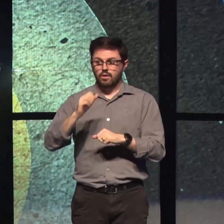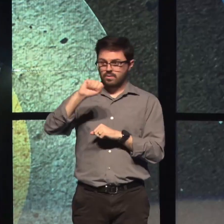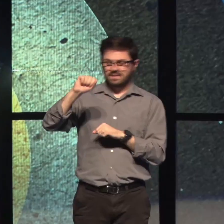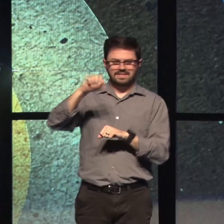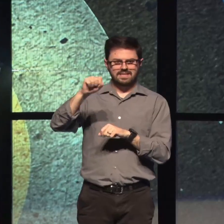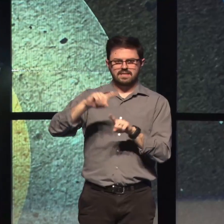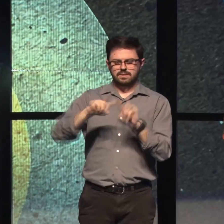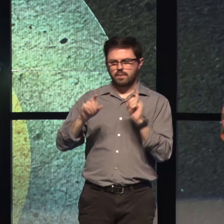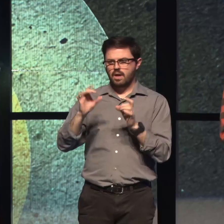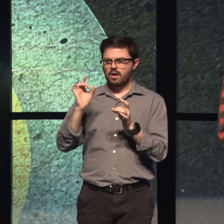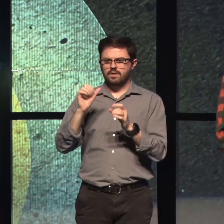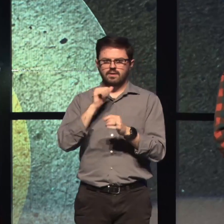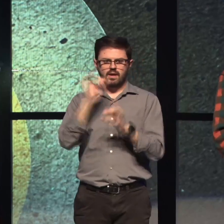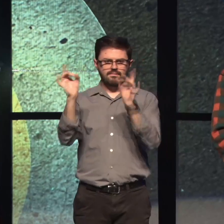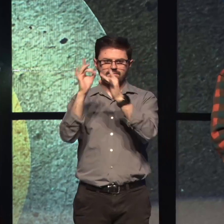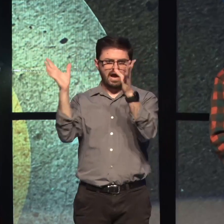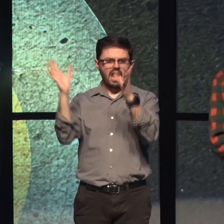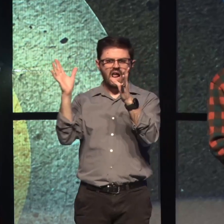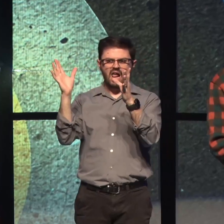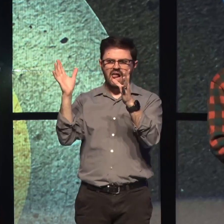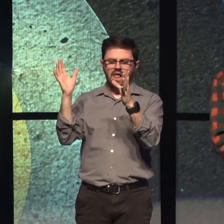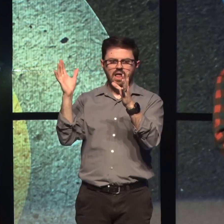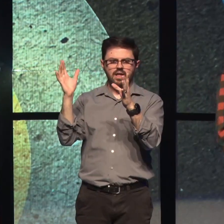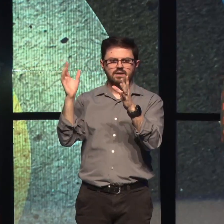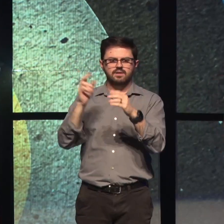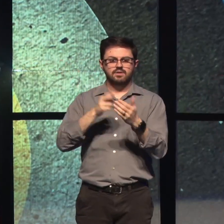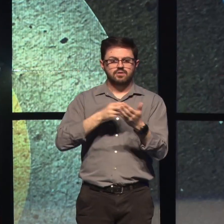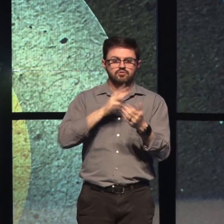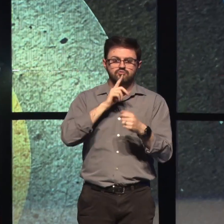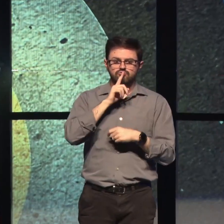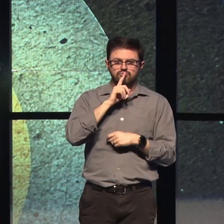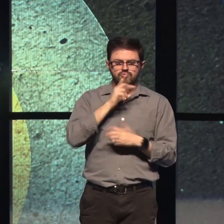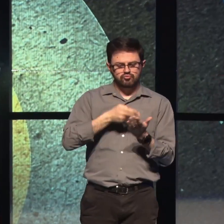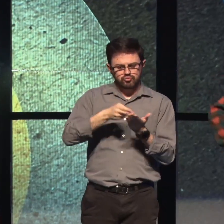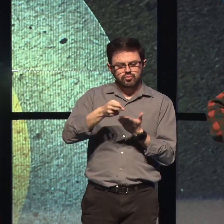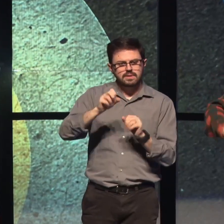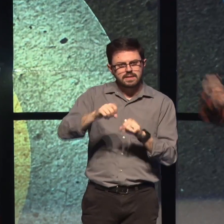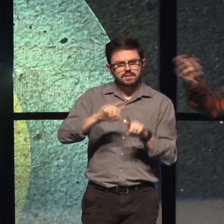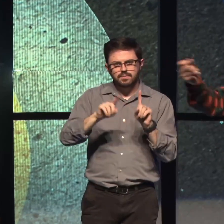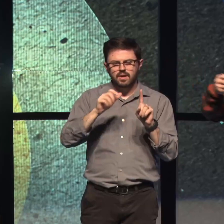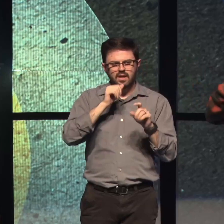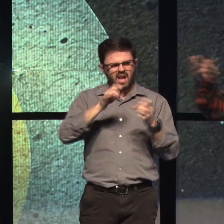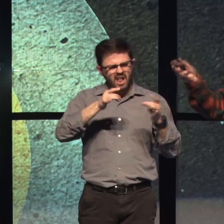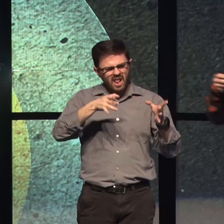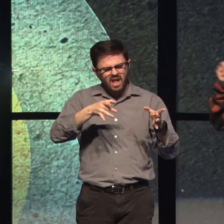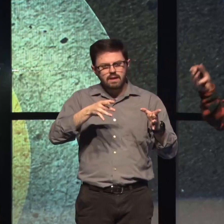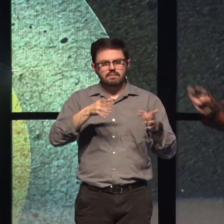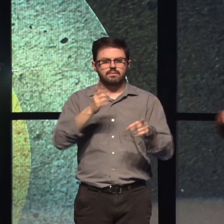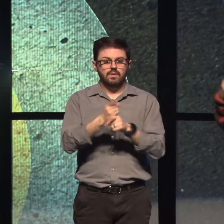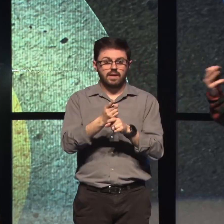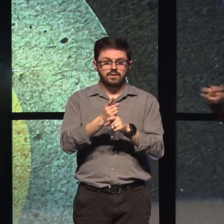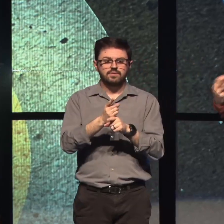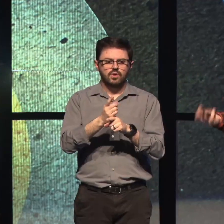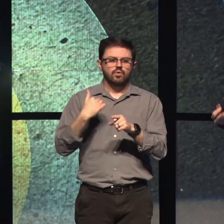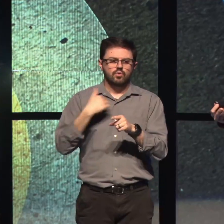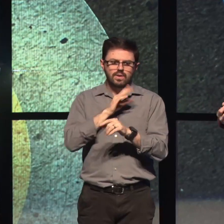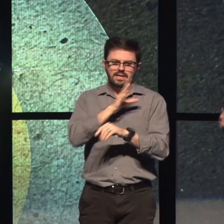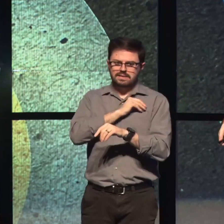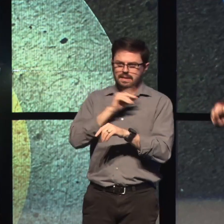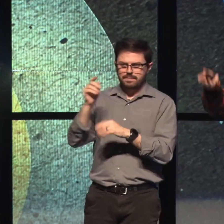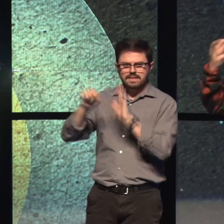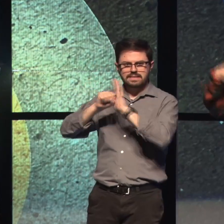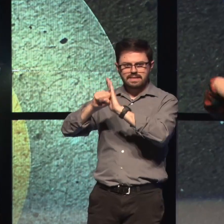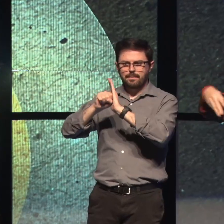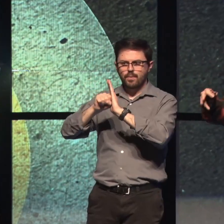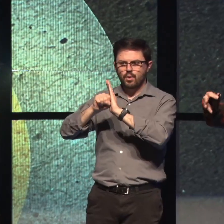but nonviolent resistance. Truth, yes, but not hatred. And so we take this as a symbol, right, as a reminder